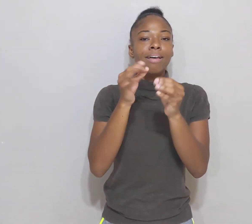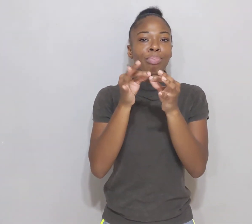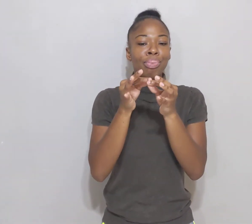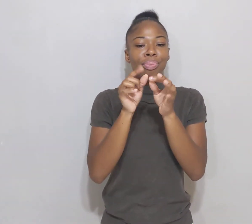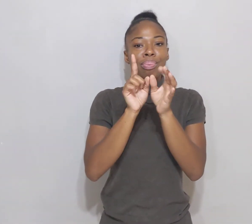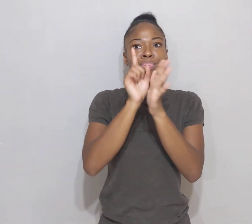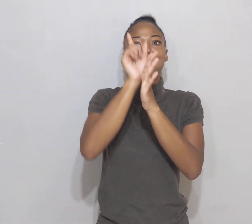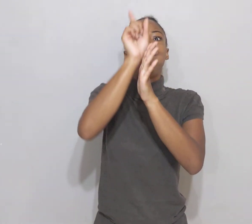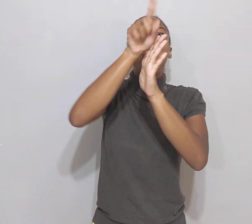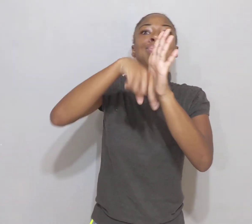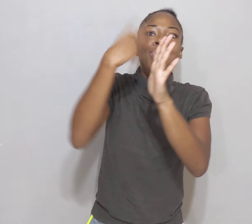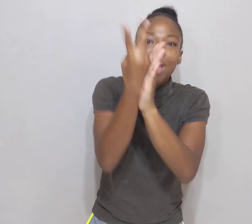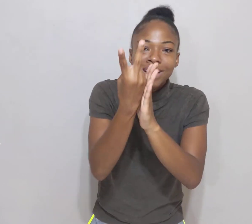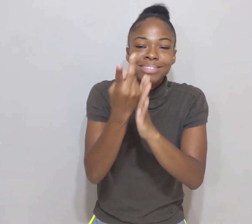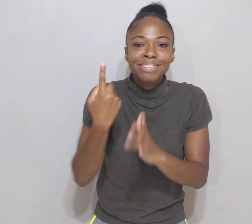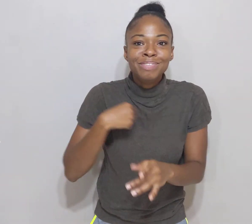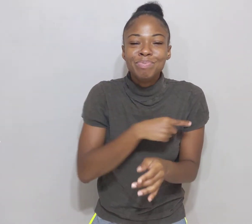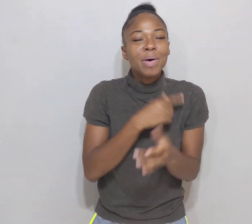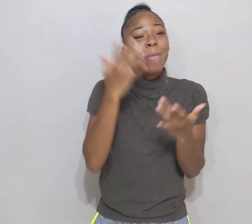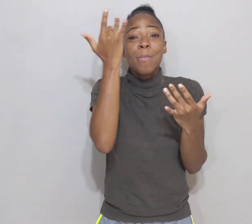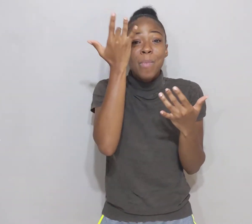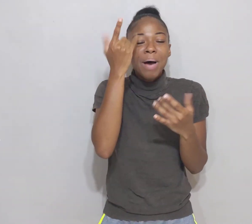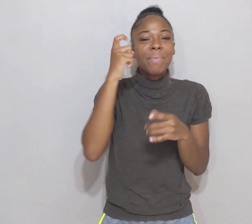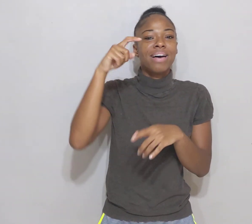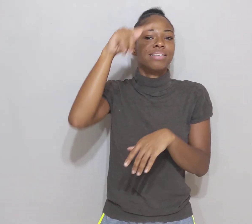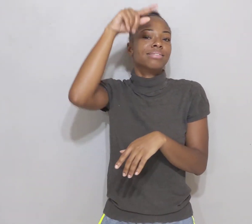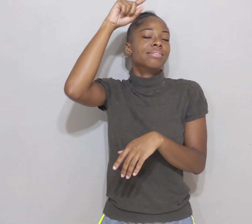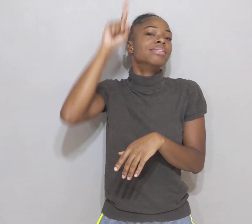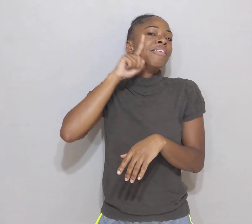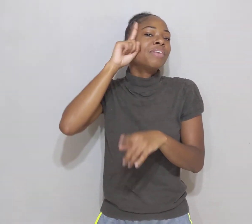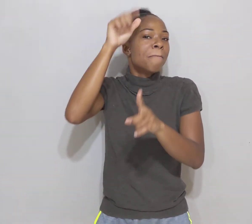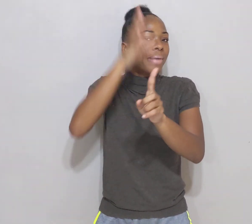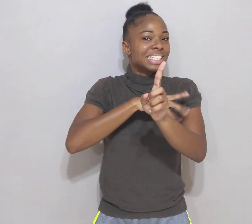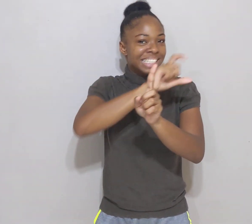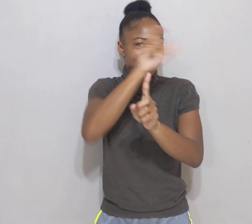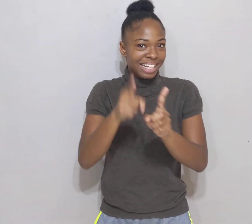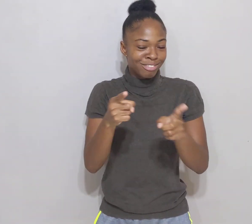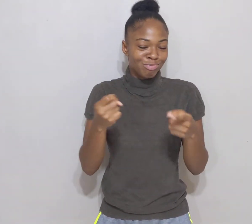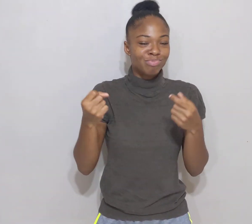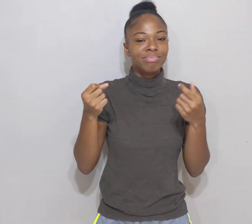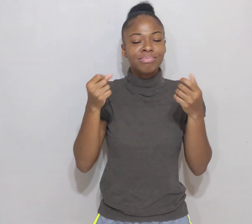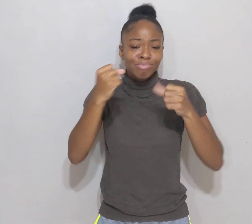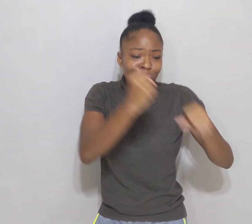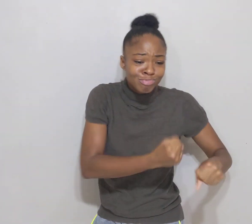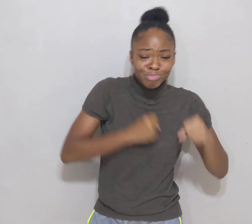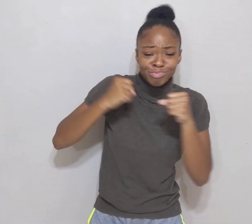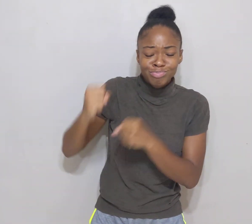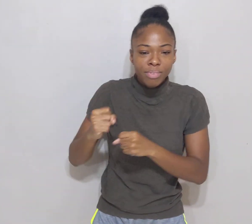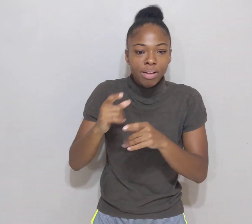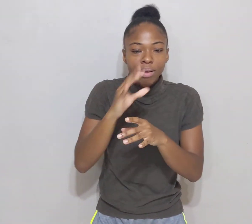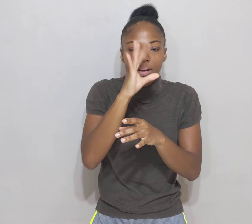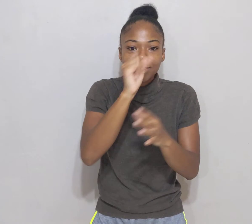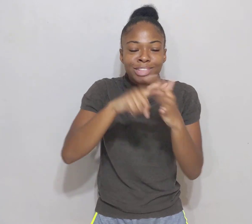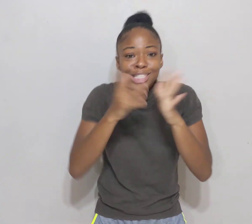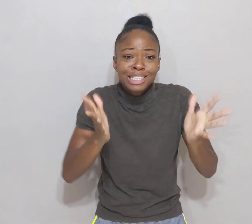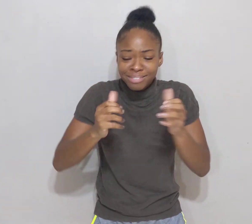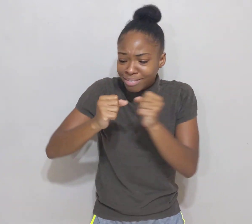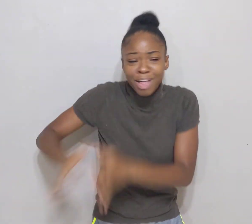ride was supposed to be an hour, but it became 2 hours because the deaf man would be rowing, but then